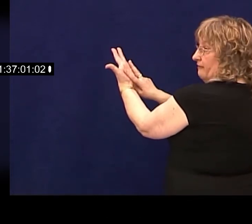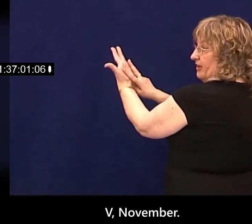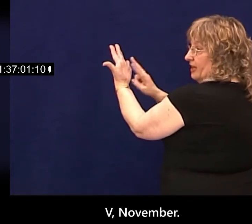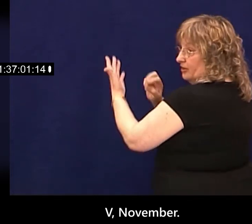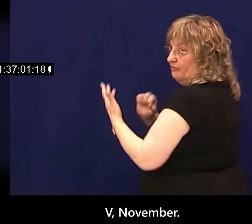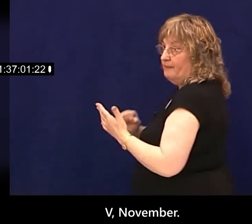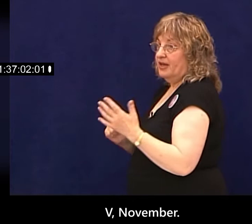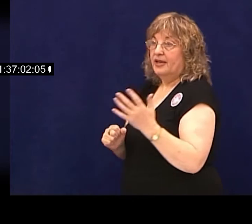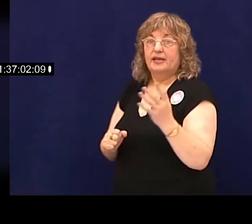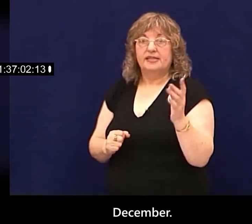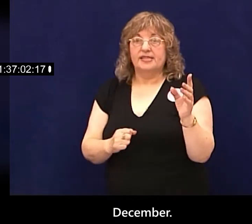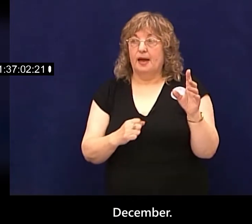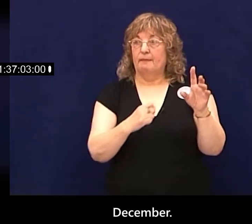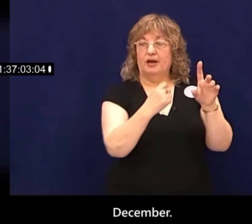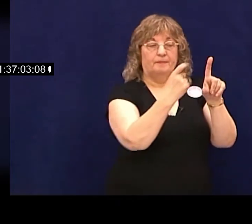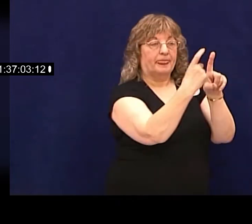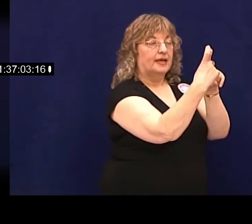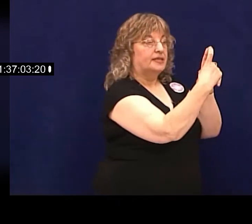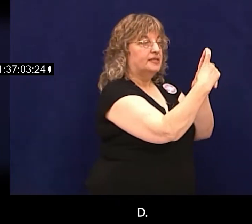N-O-V. November. December.